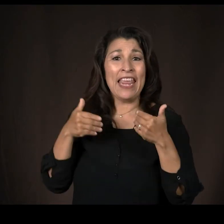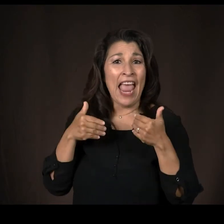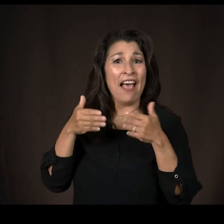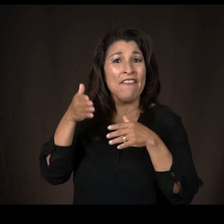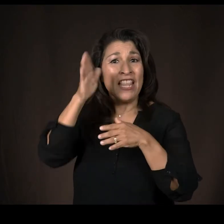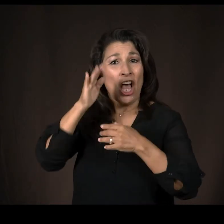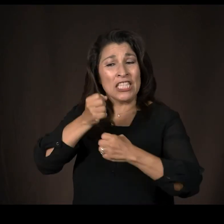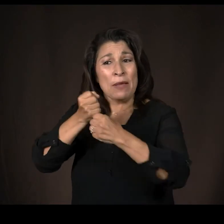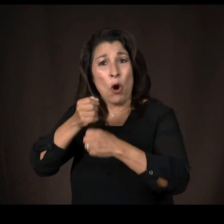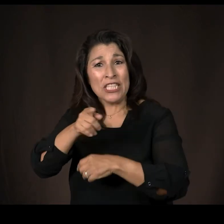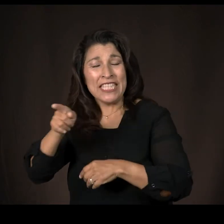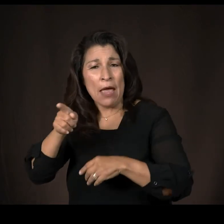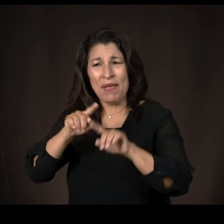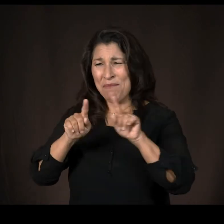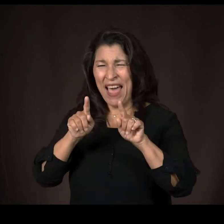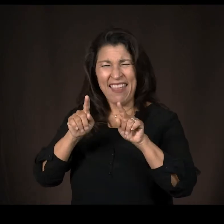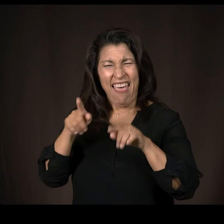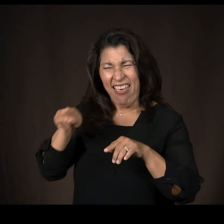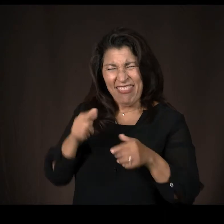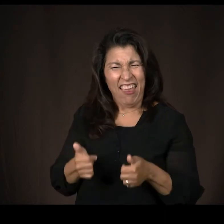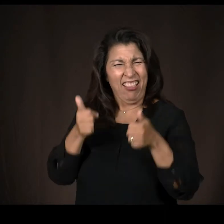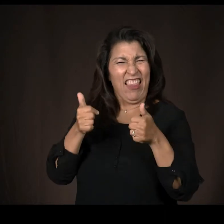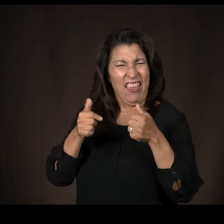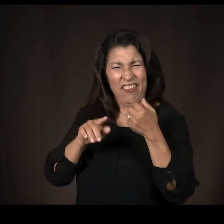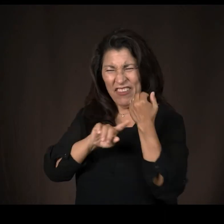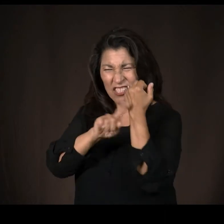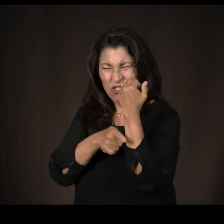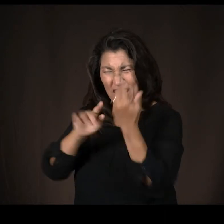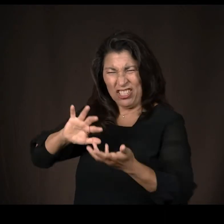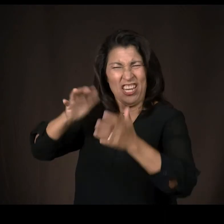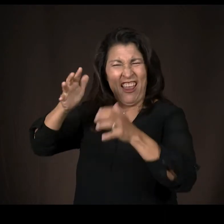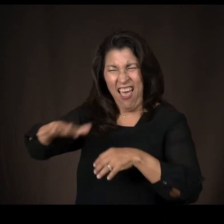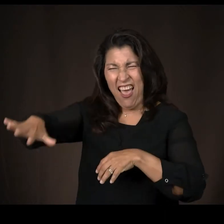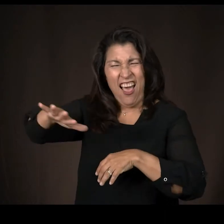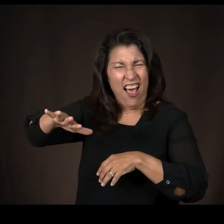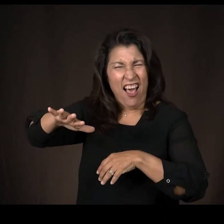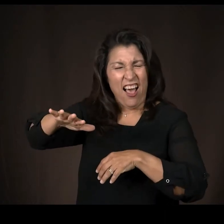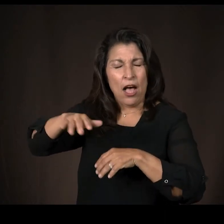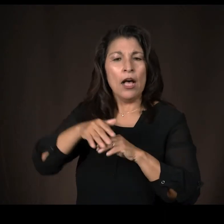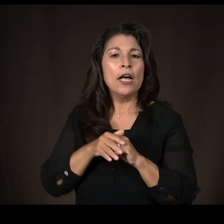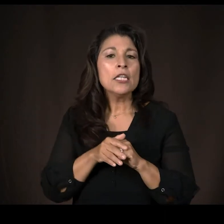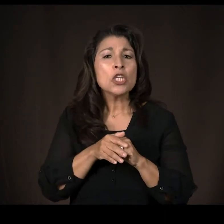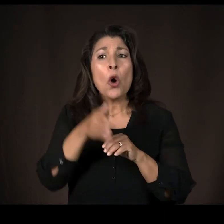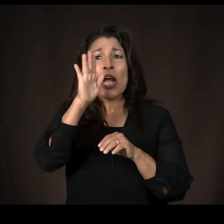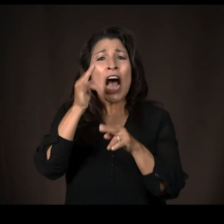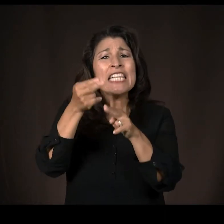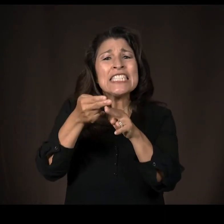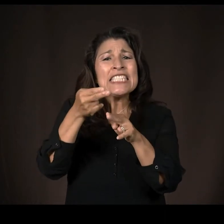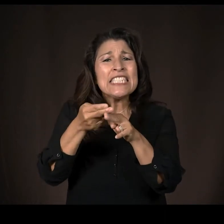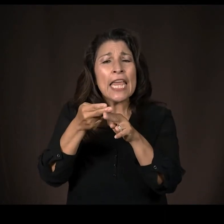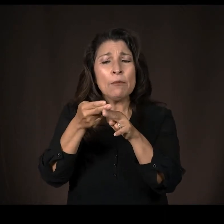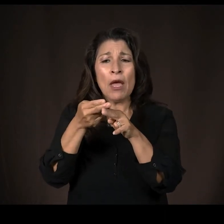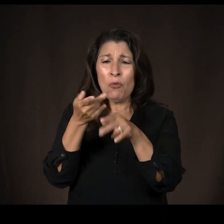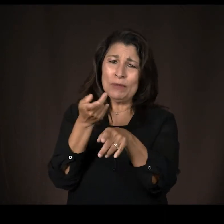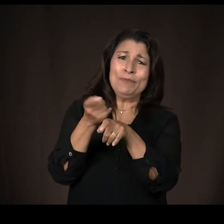was a poor testimony. It was an embarrassment to God's reputation. God's name was being defamed by others.